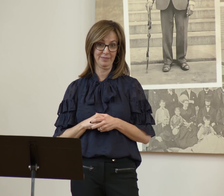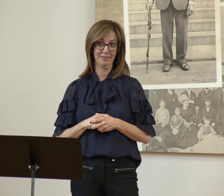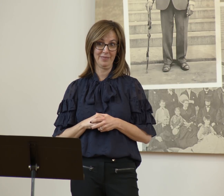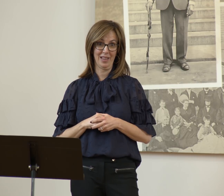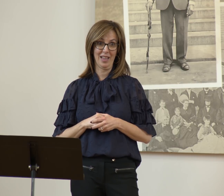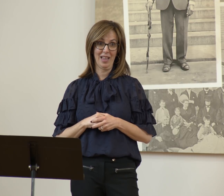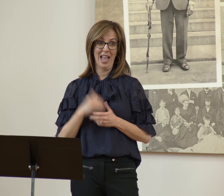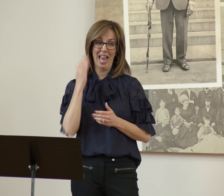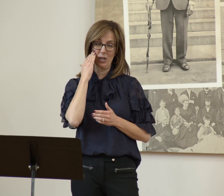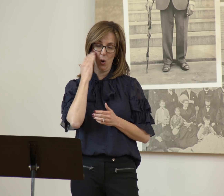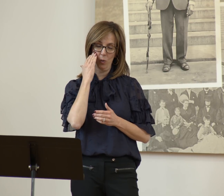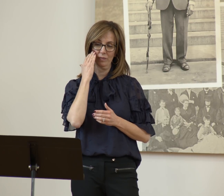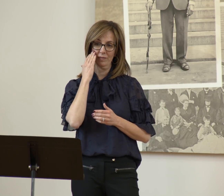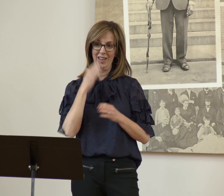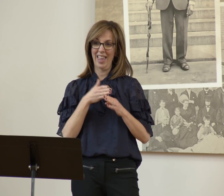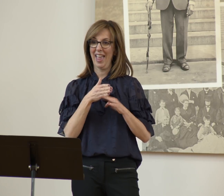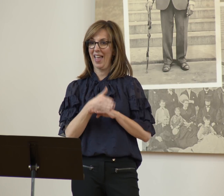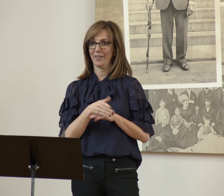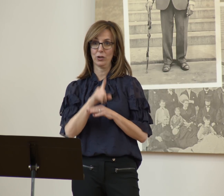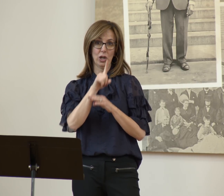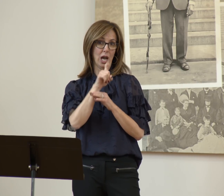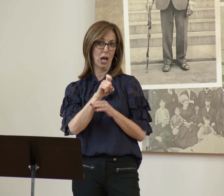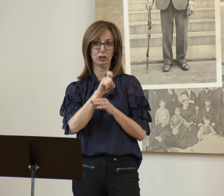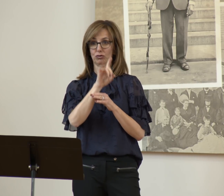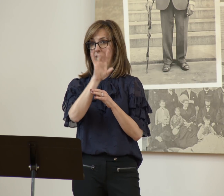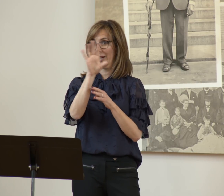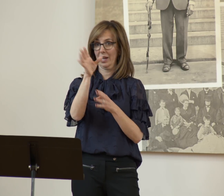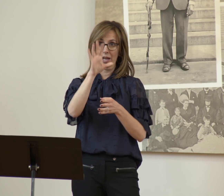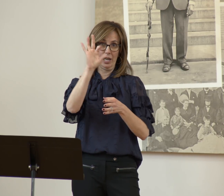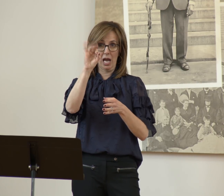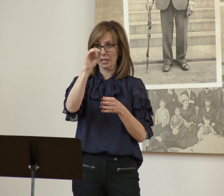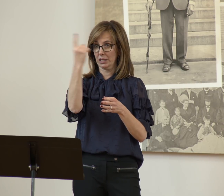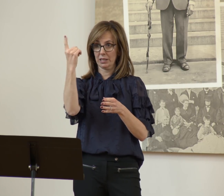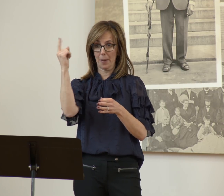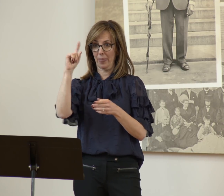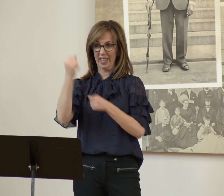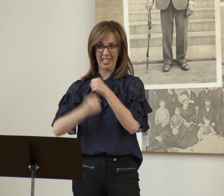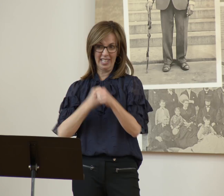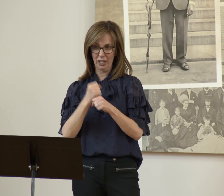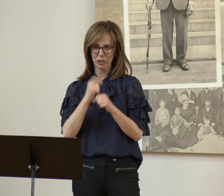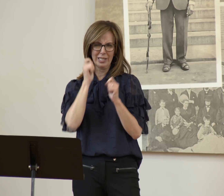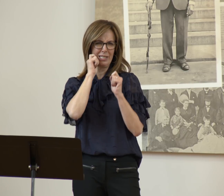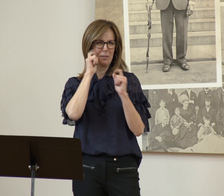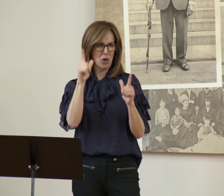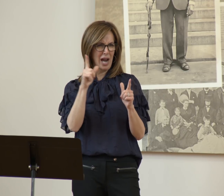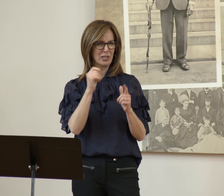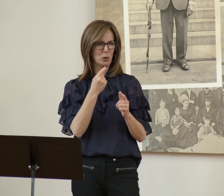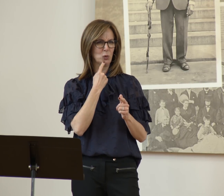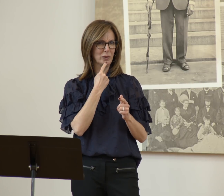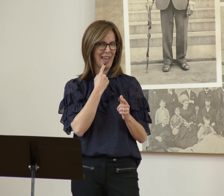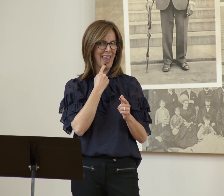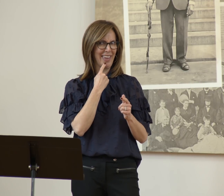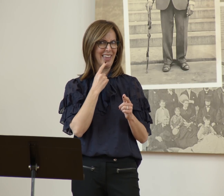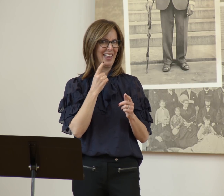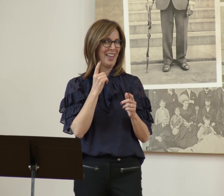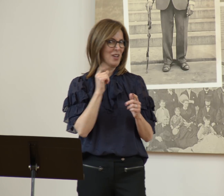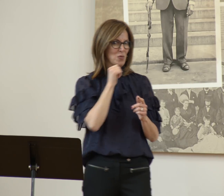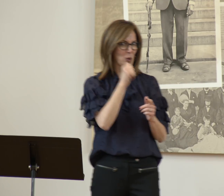It's the first building on our campus named after a deaf person. I know, after 190 some years, surprising to